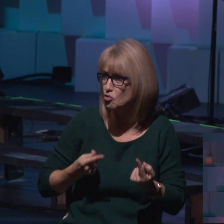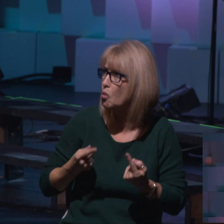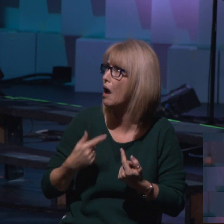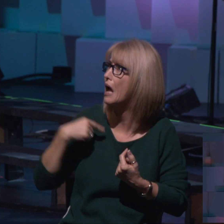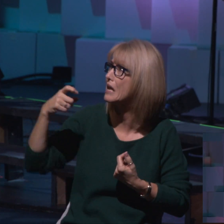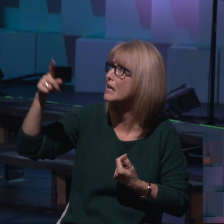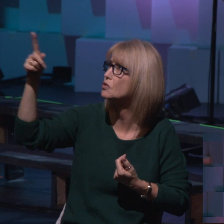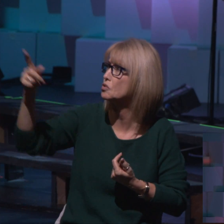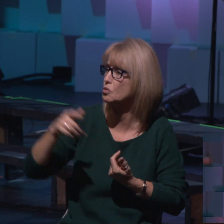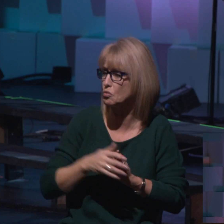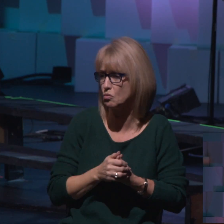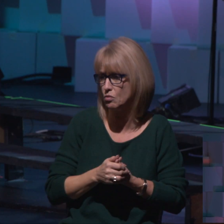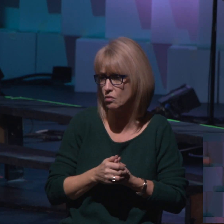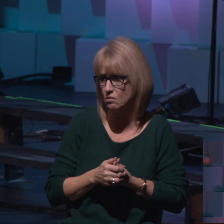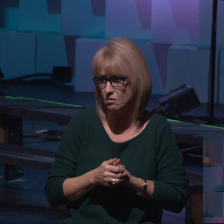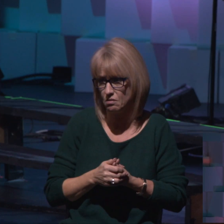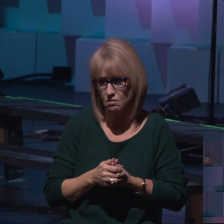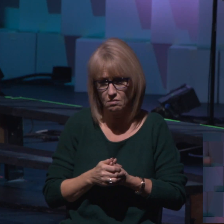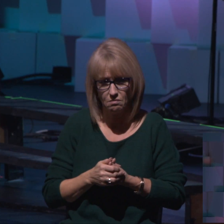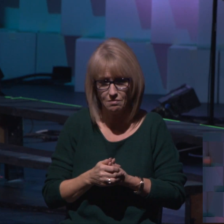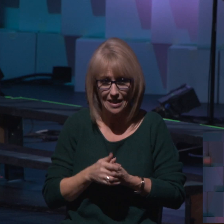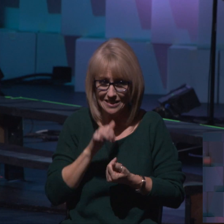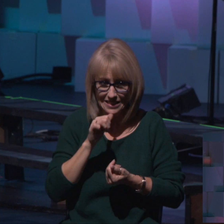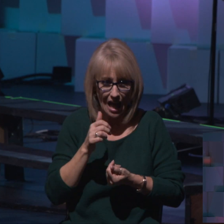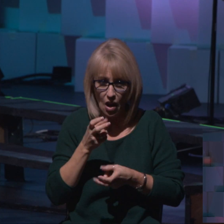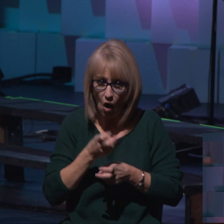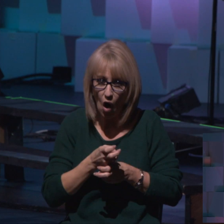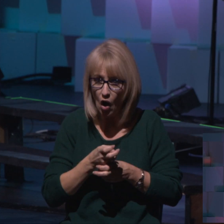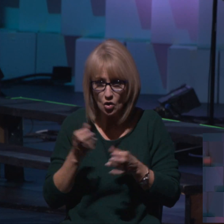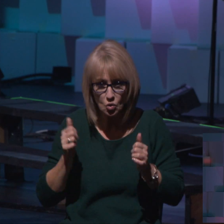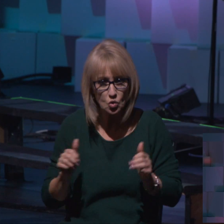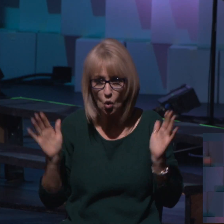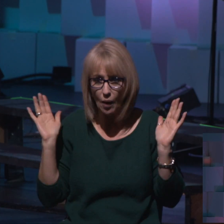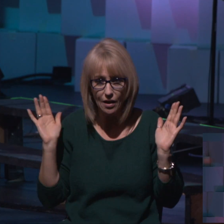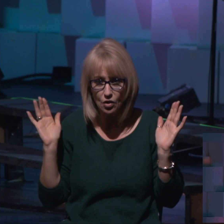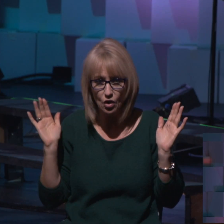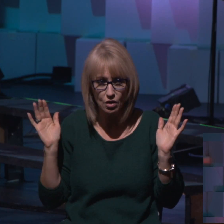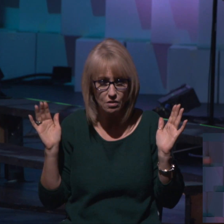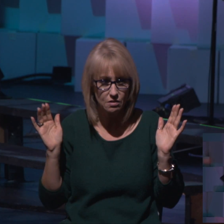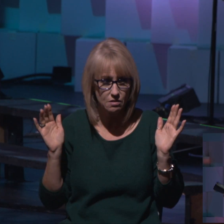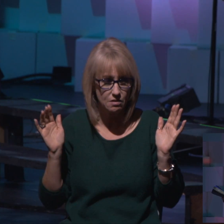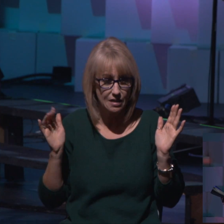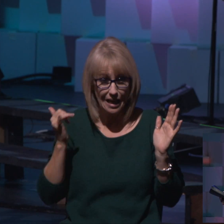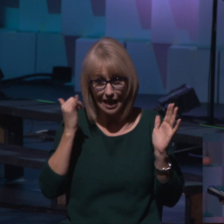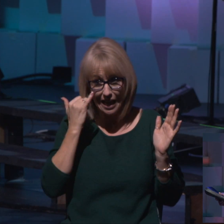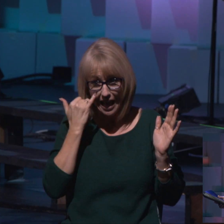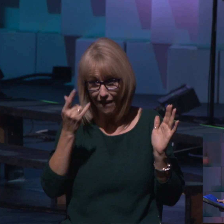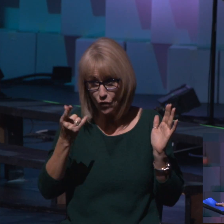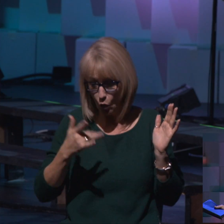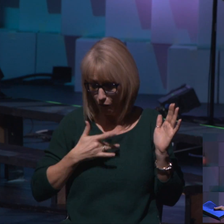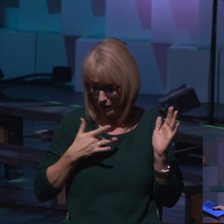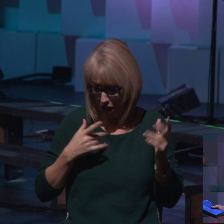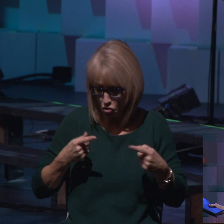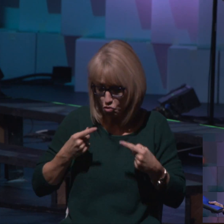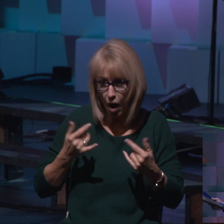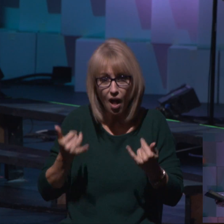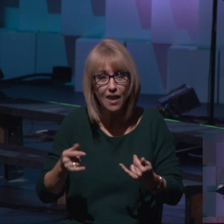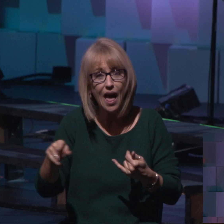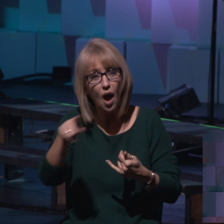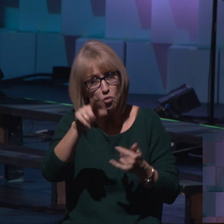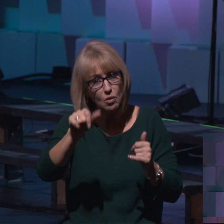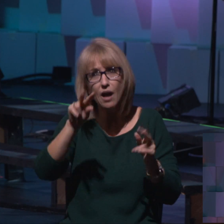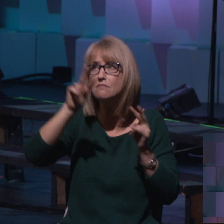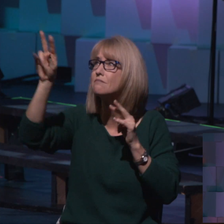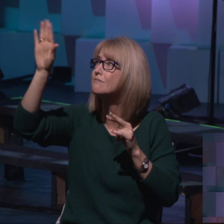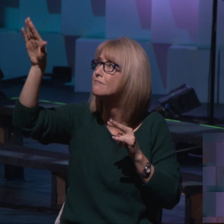just surrendering before God. So if that's you today that struggle in the eyes of the world, can you just turn to God and God will say, I love you and I accept you and I bring